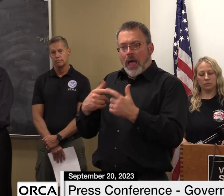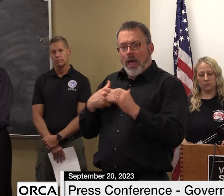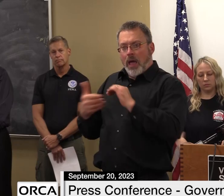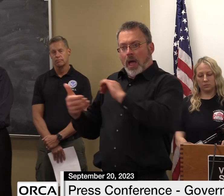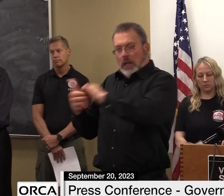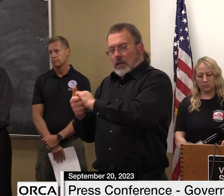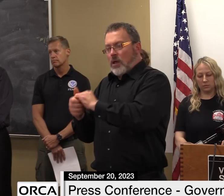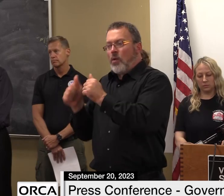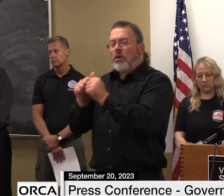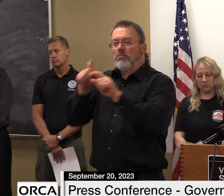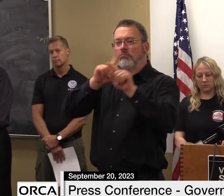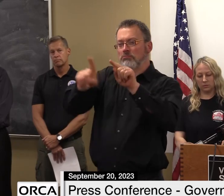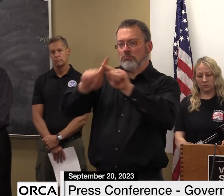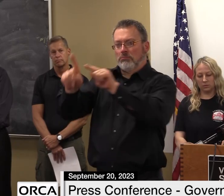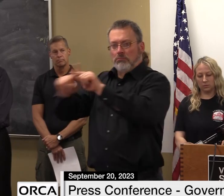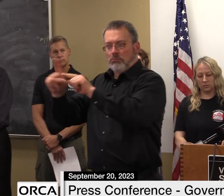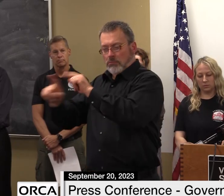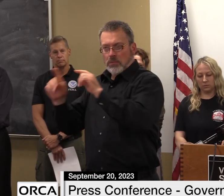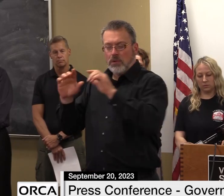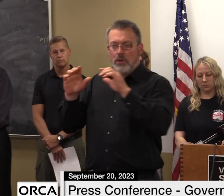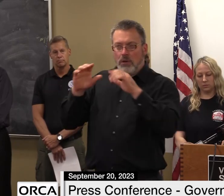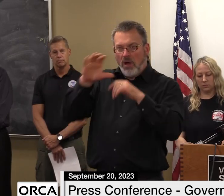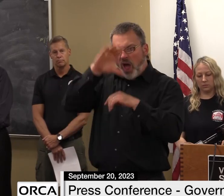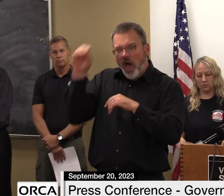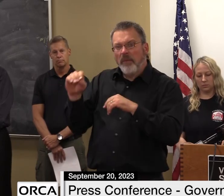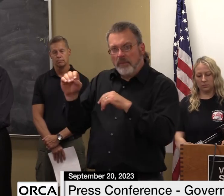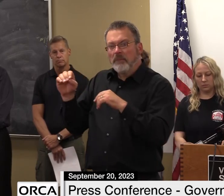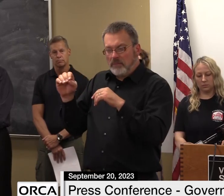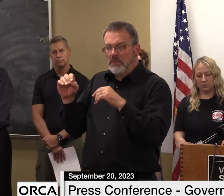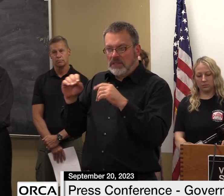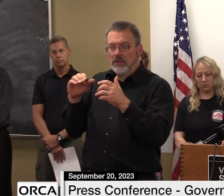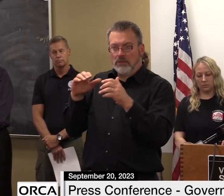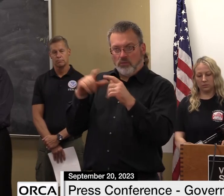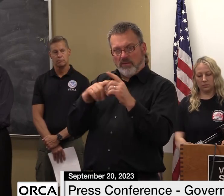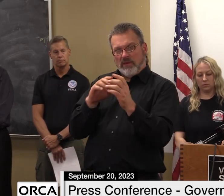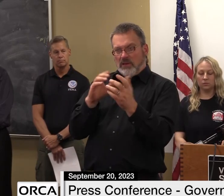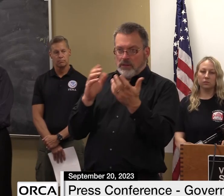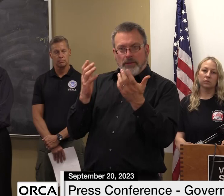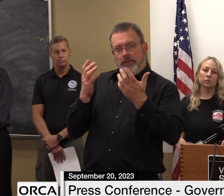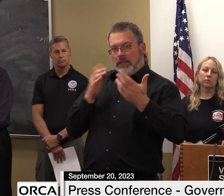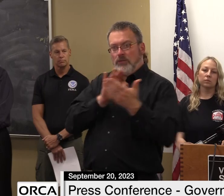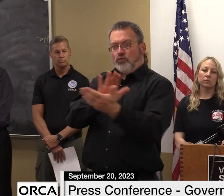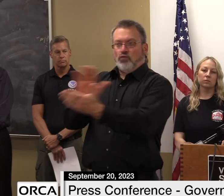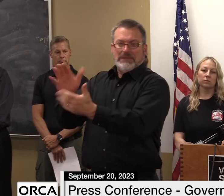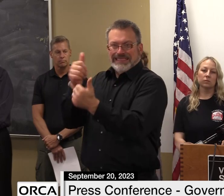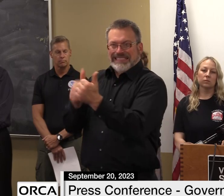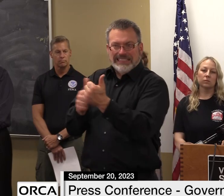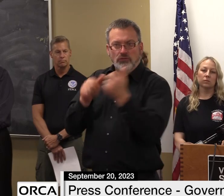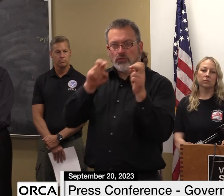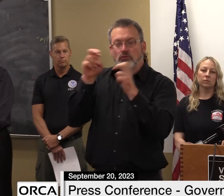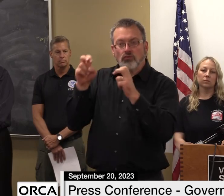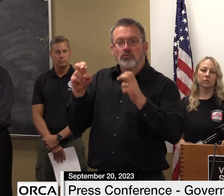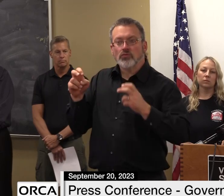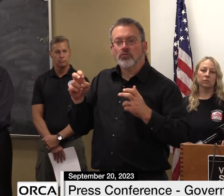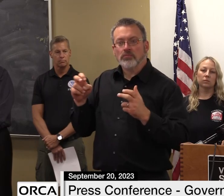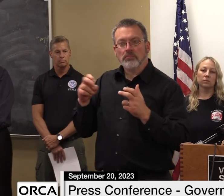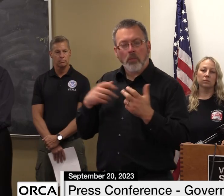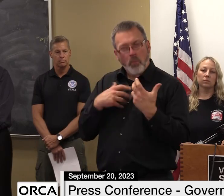associations as well as with Efficiency Vermont to be sure that we're getting all the information